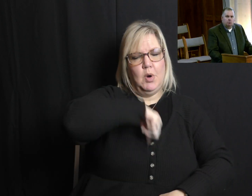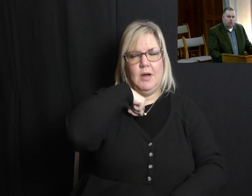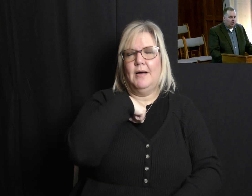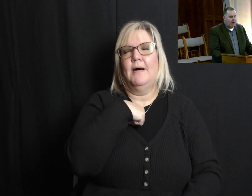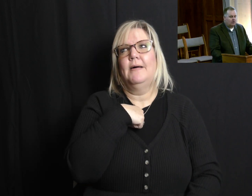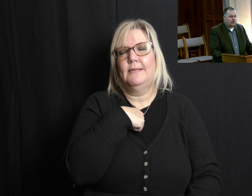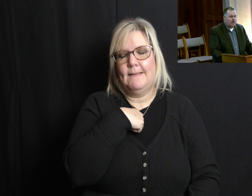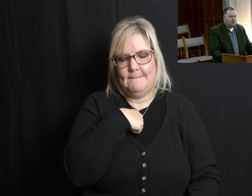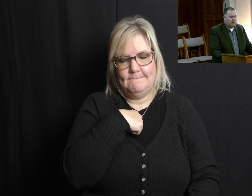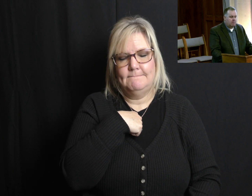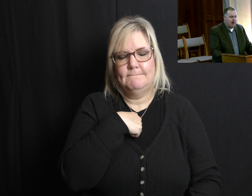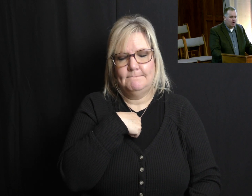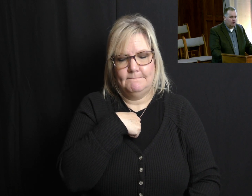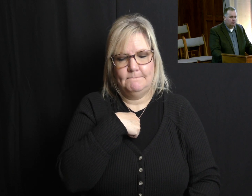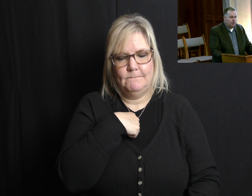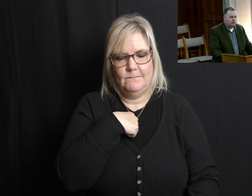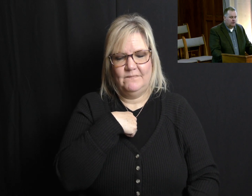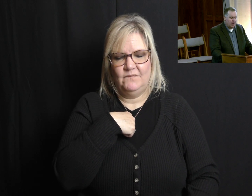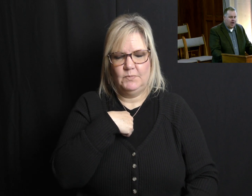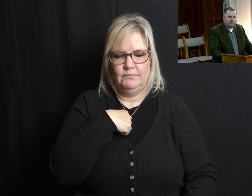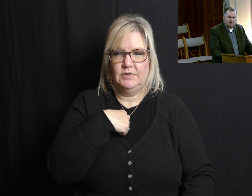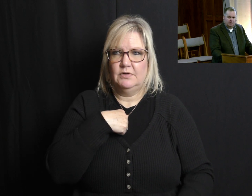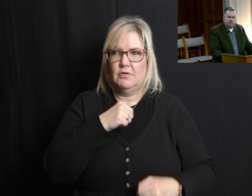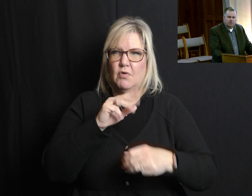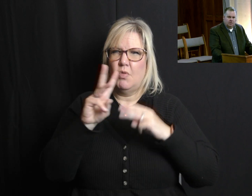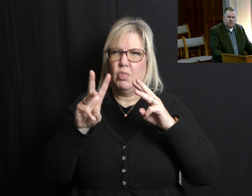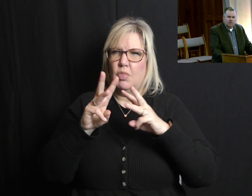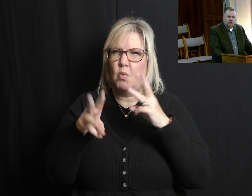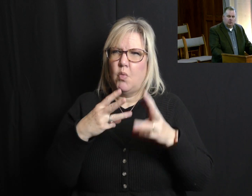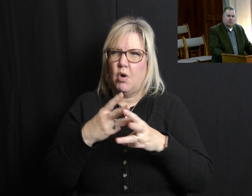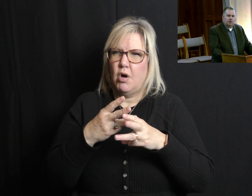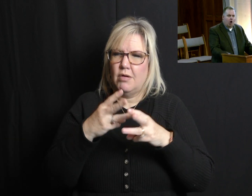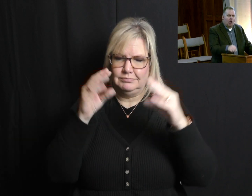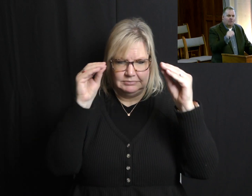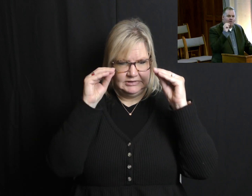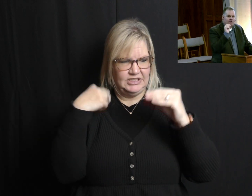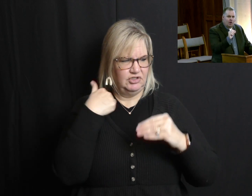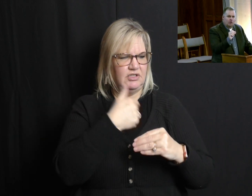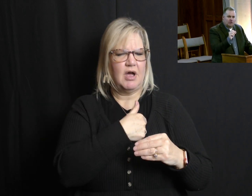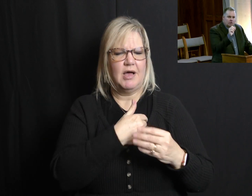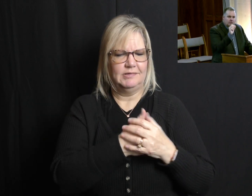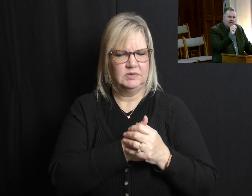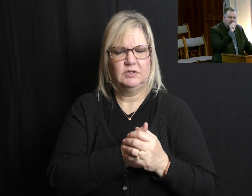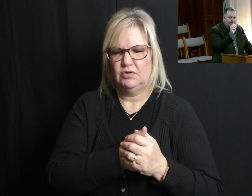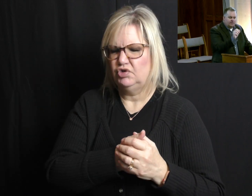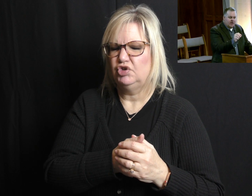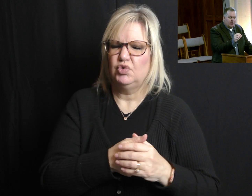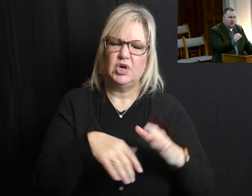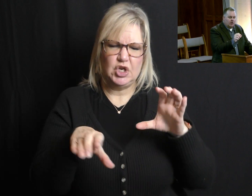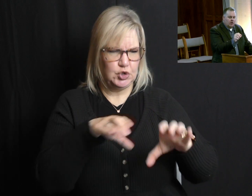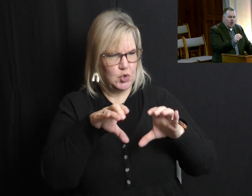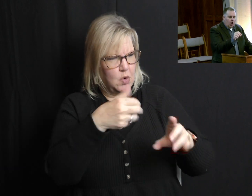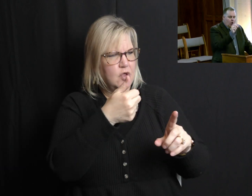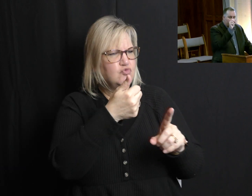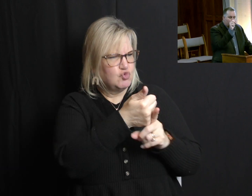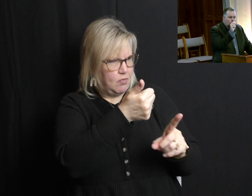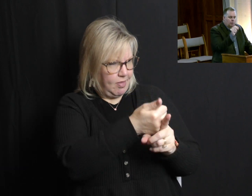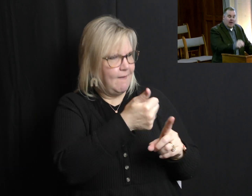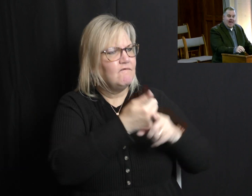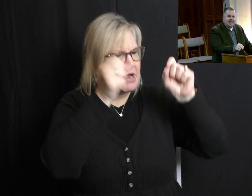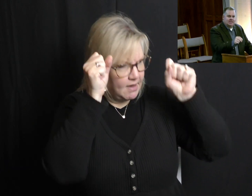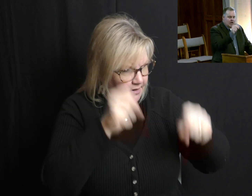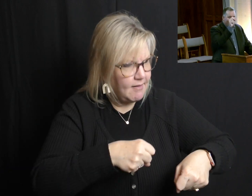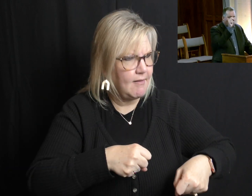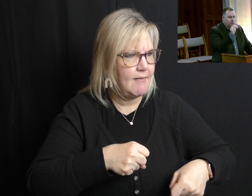just pull ourselves up by our own bootstraps. So we put all of our focus on days of fear on our